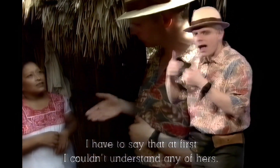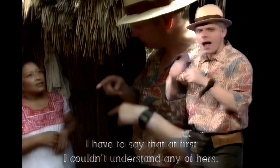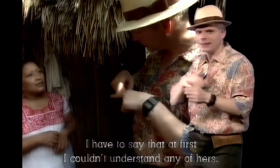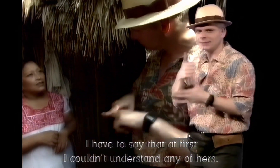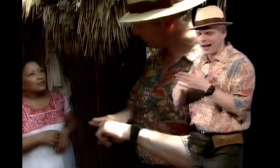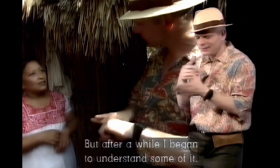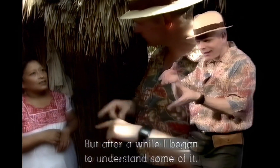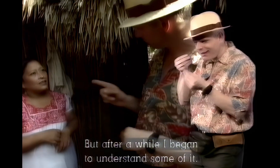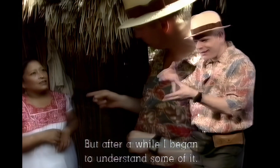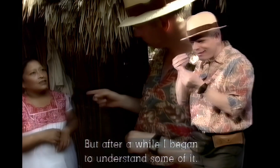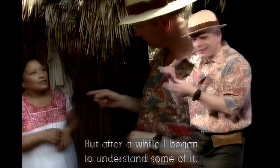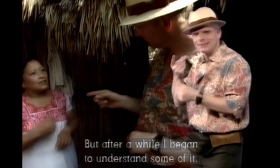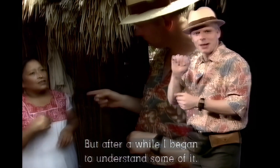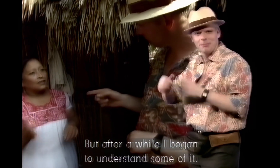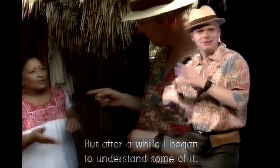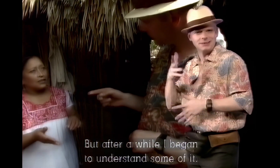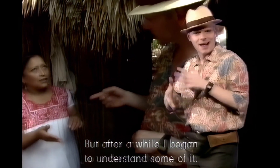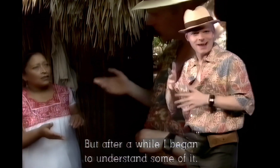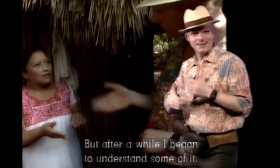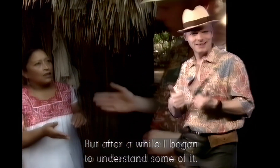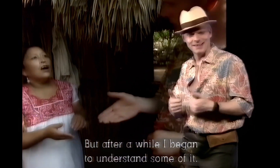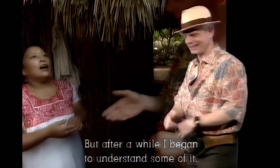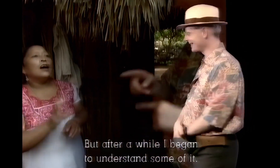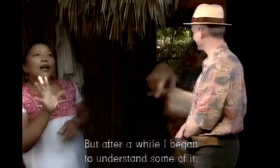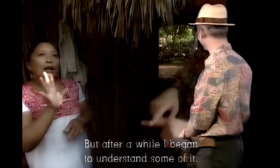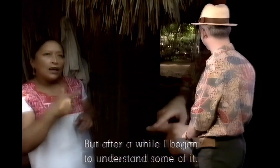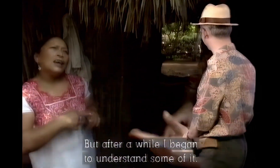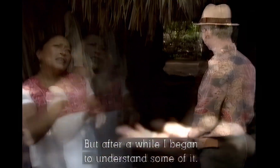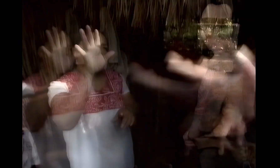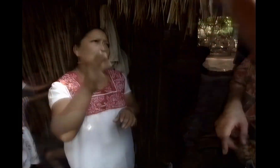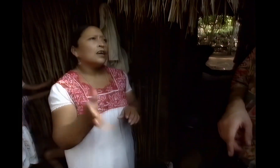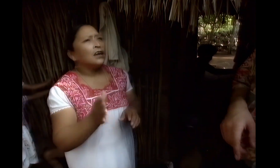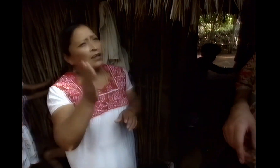after a while, I began to understand some of it.